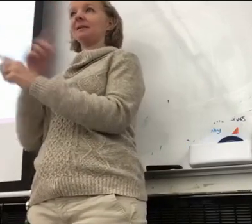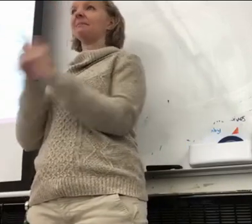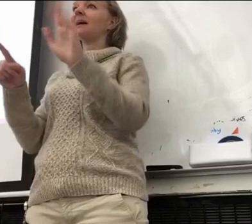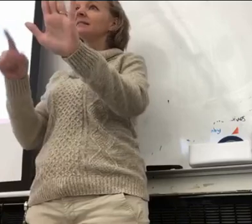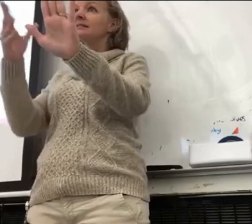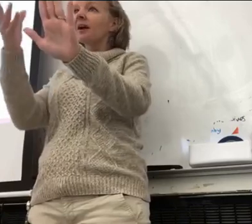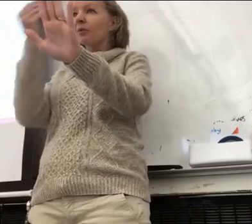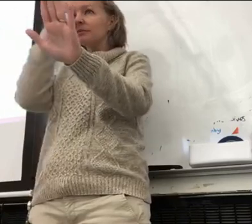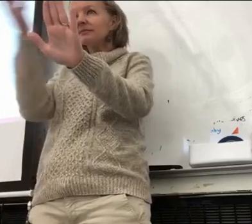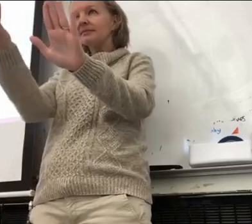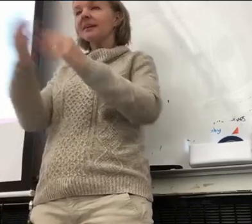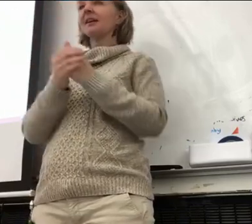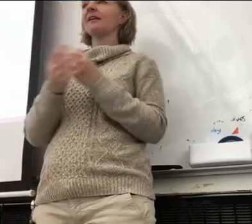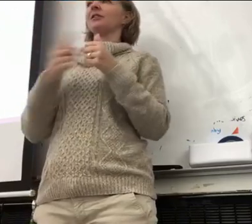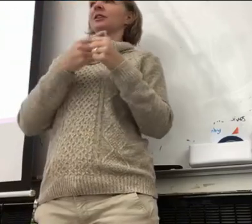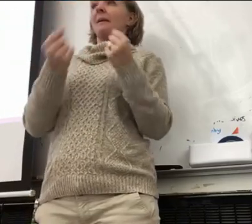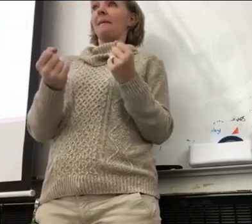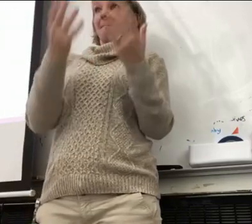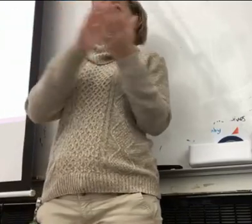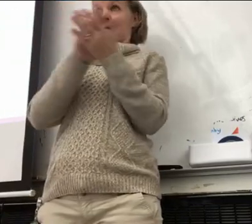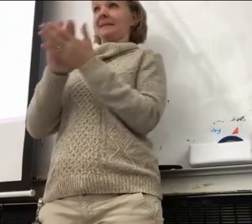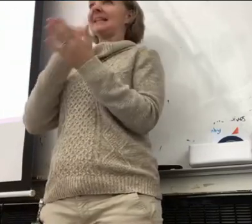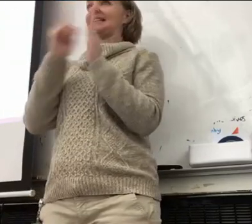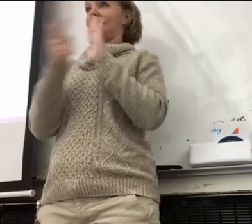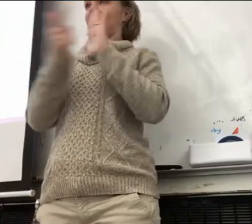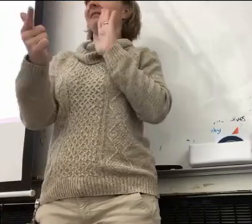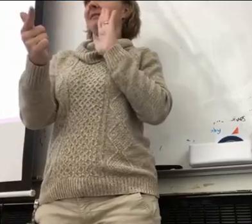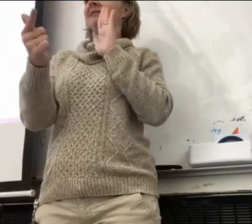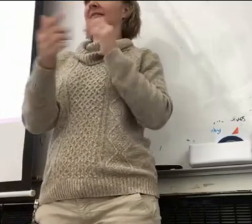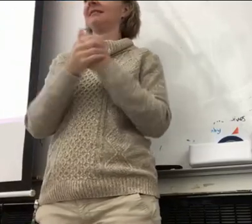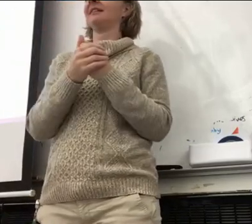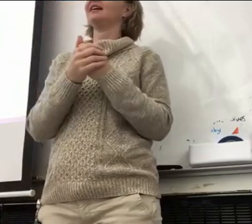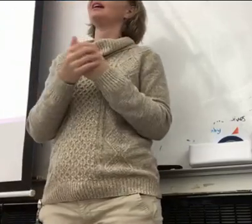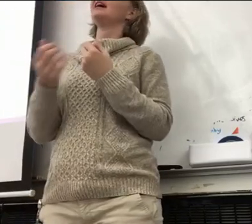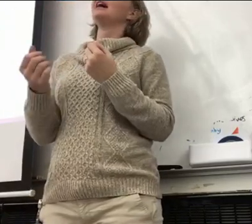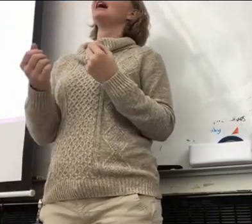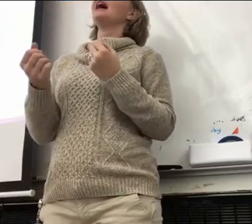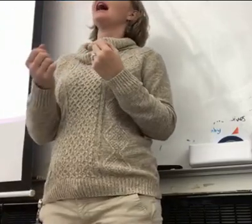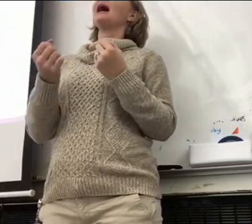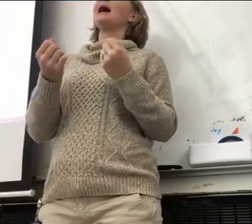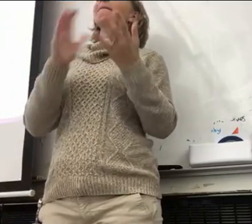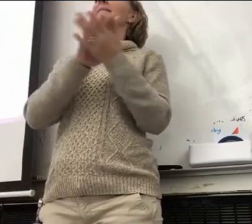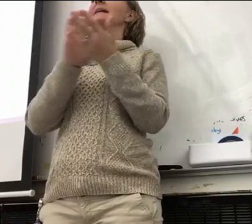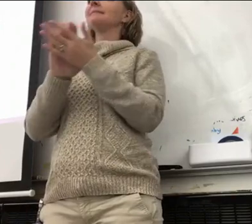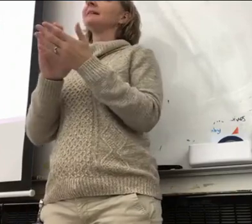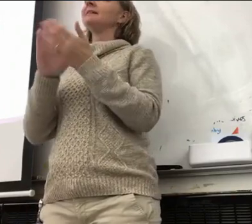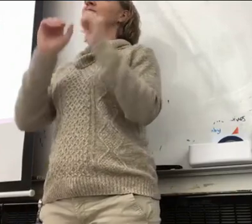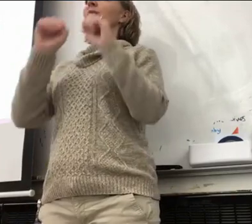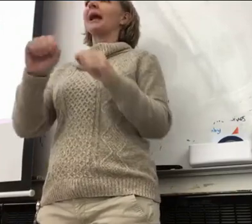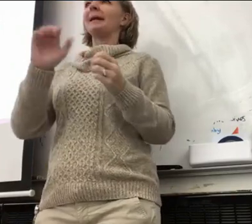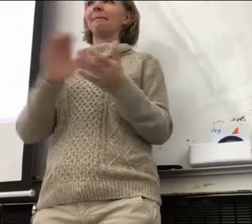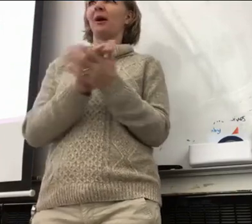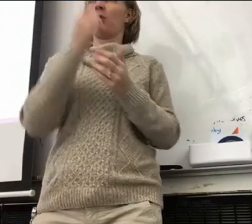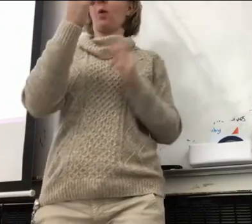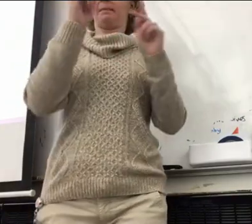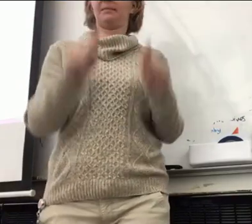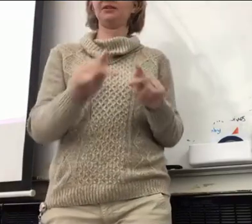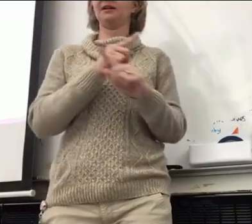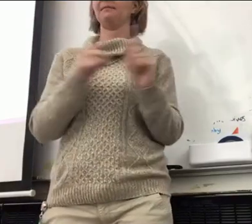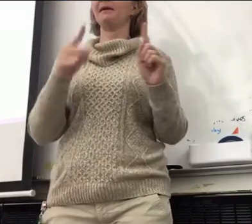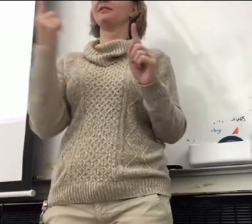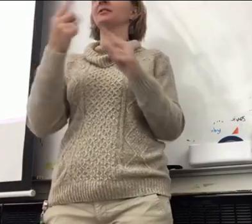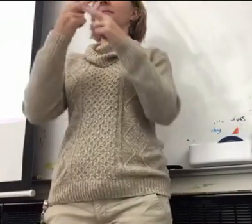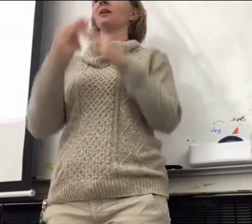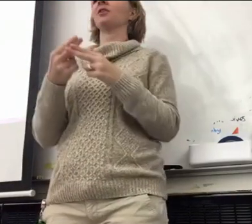say about this is, number one, polygamy is technically illegal. While polygamy is the actual marriage, you can't marry more than one person. There's also this thing